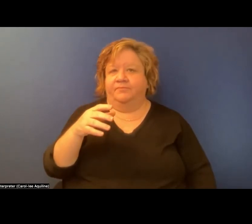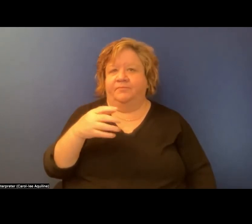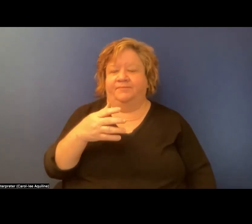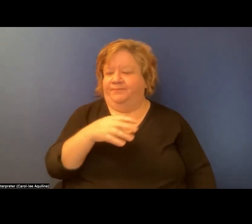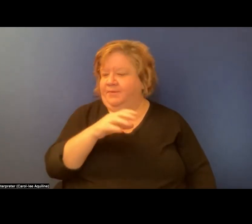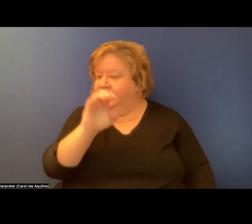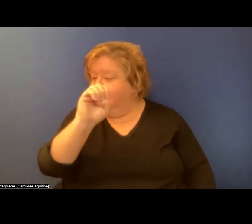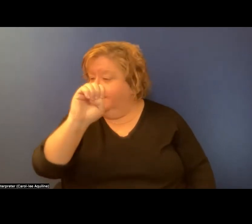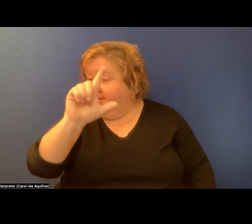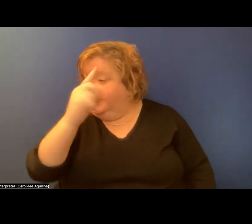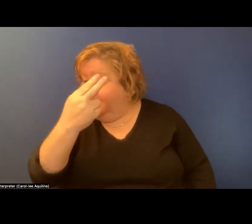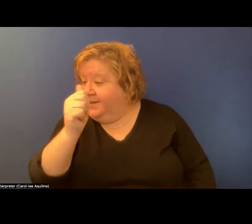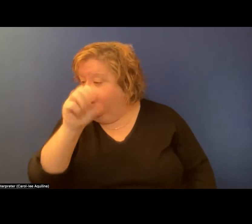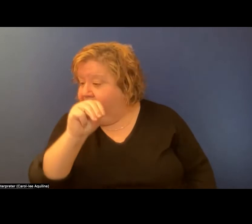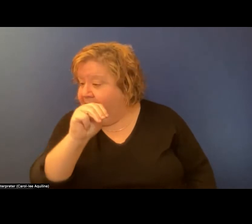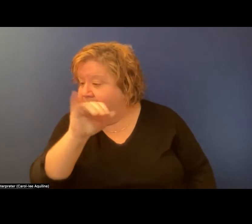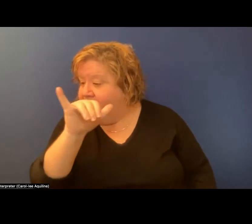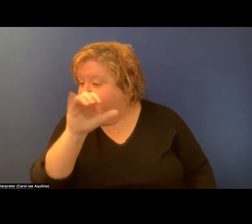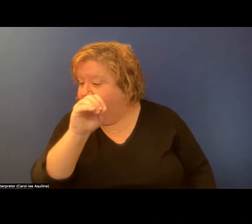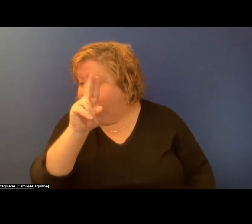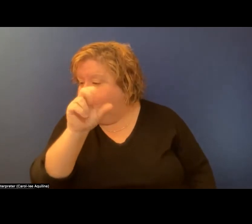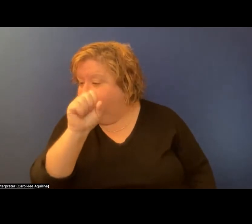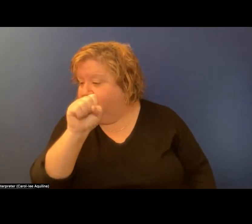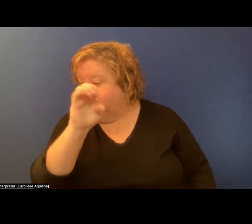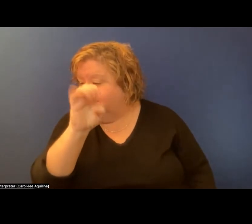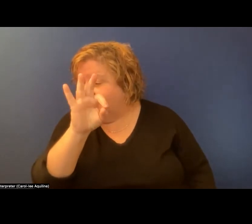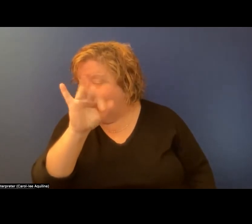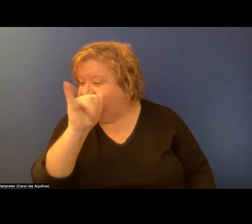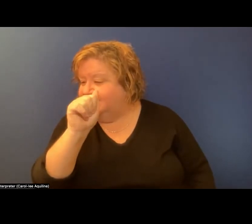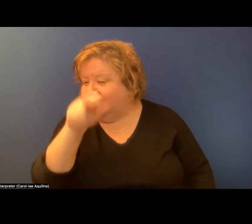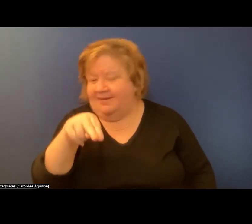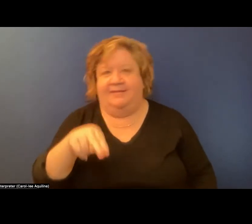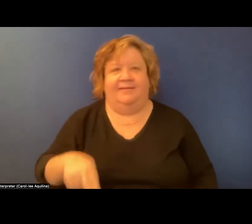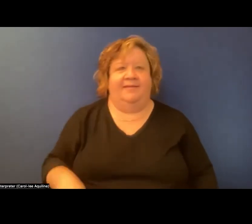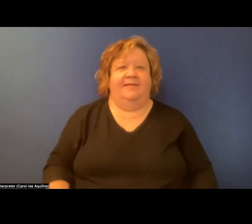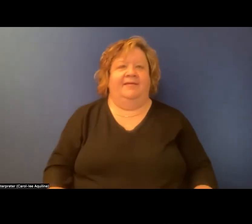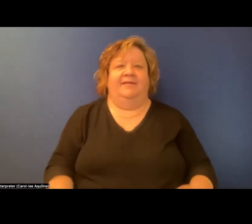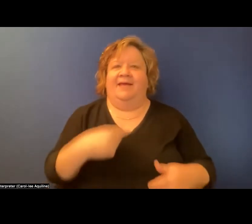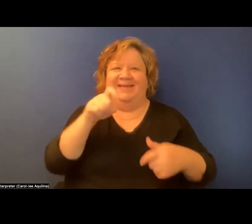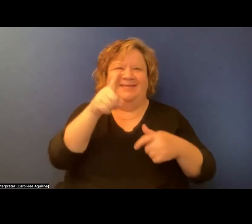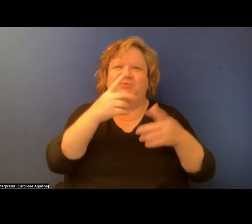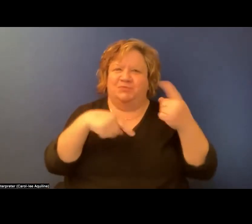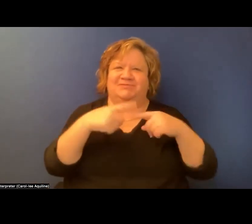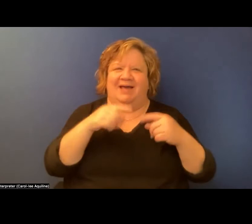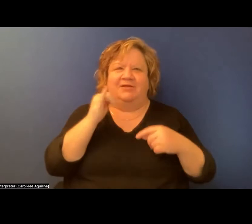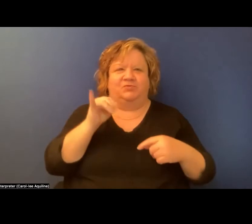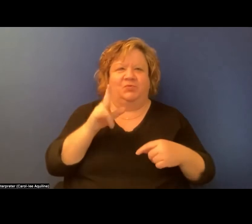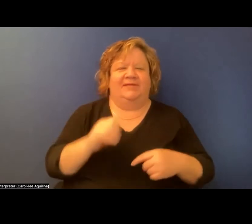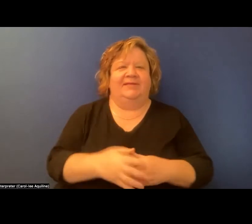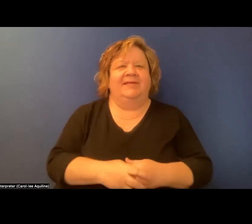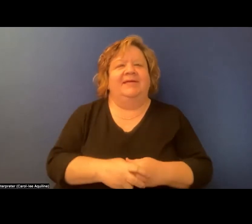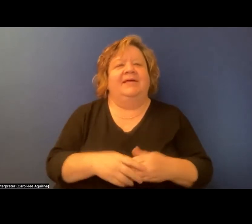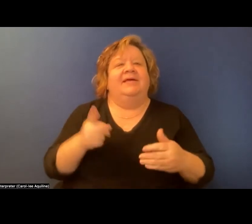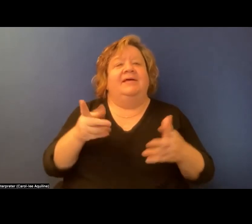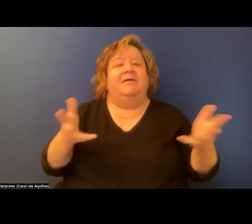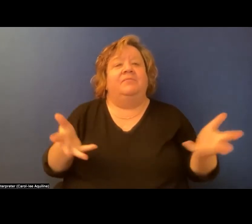and coordinating the implementation of IDA's strategy to promote and support the effective enforcement of